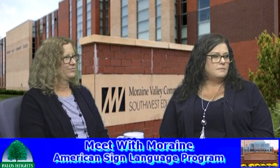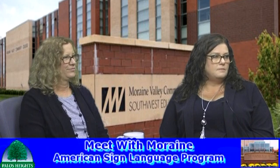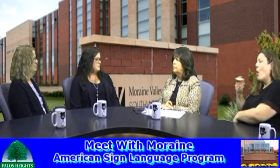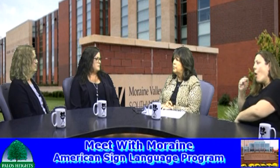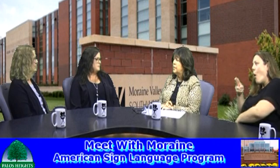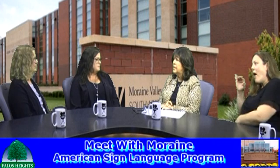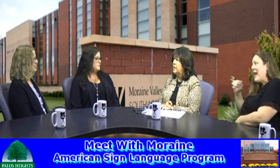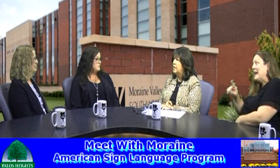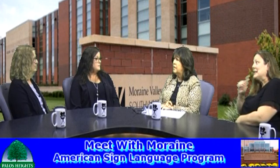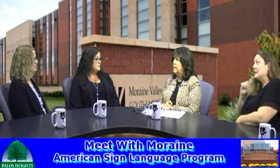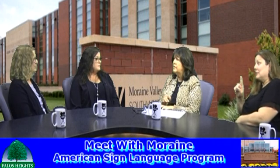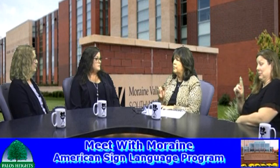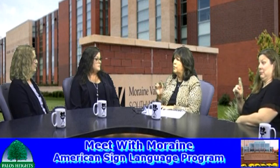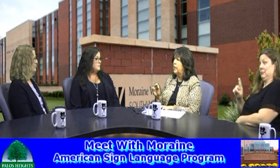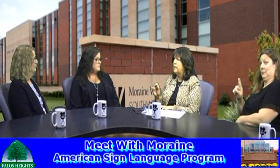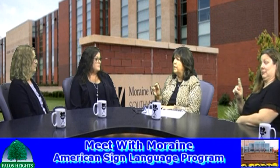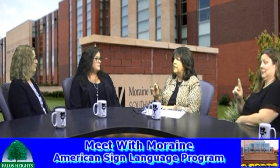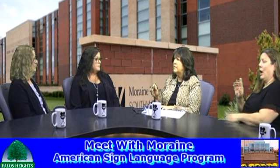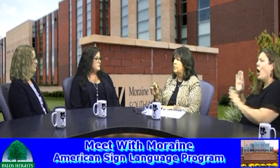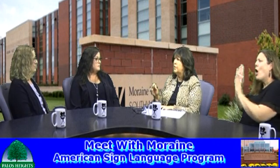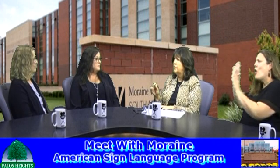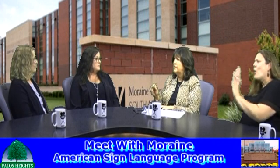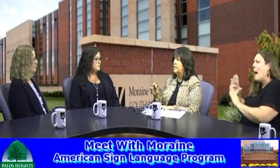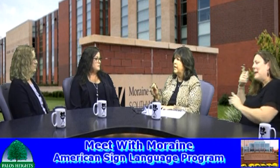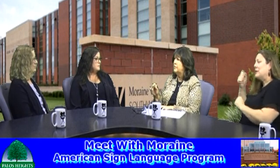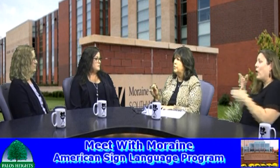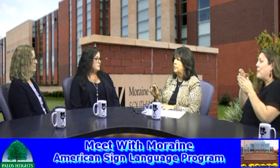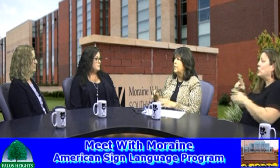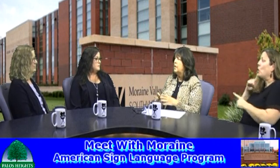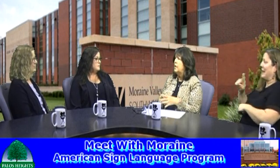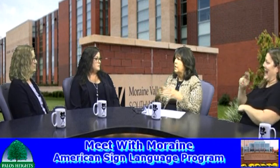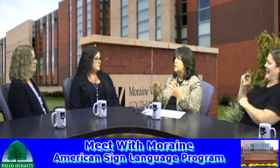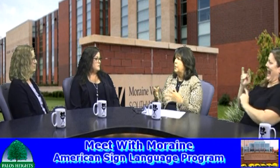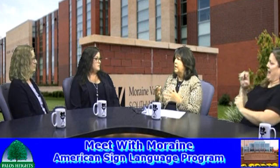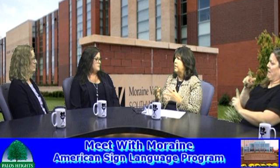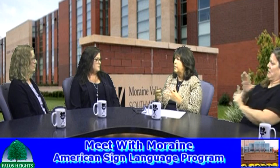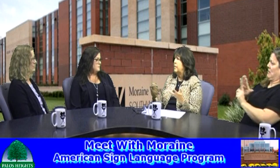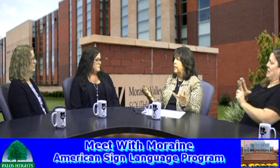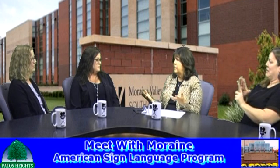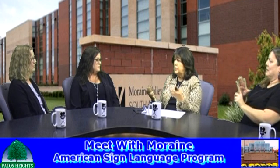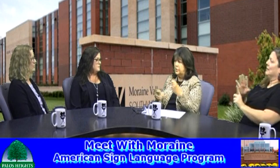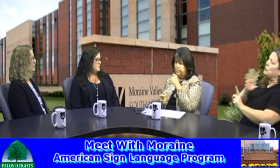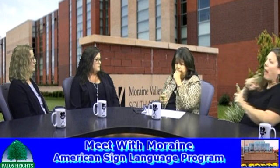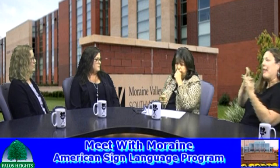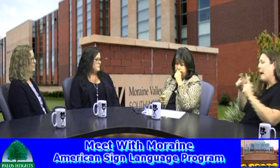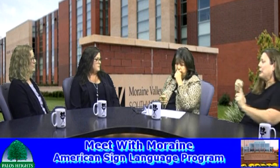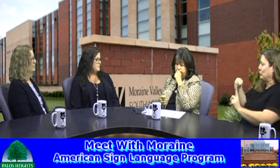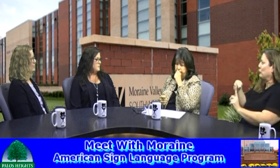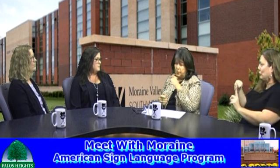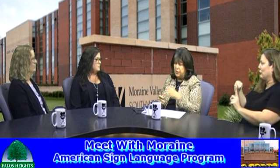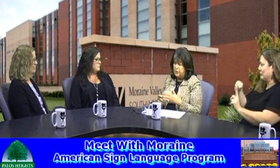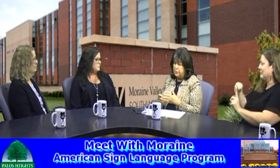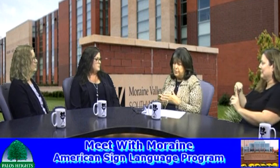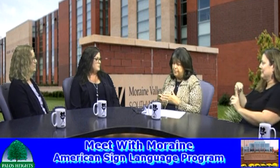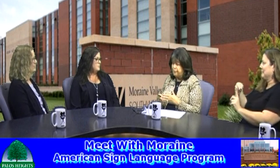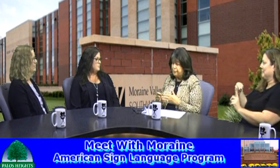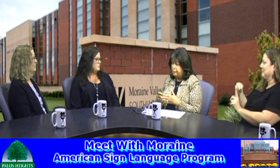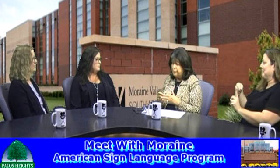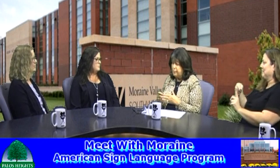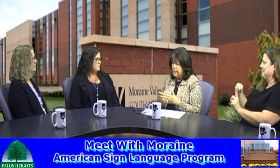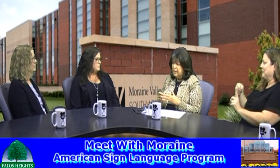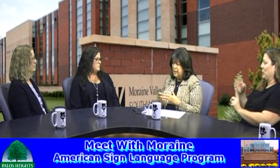that is great, because someone who is native to speaking the language would